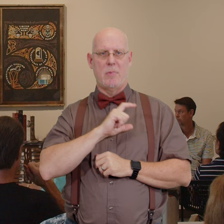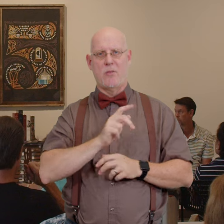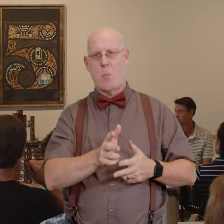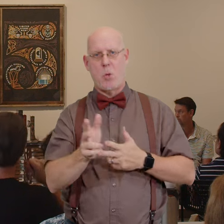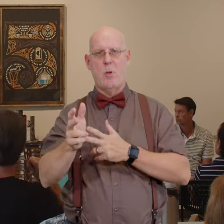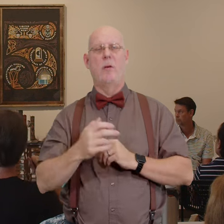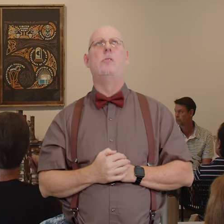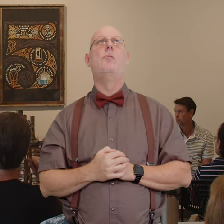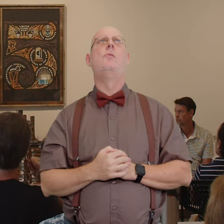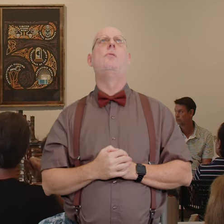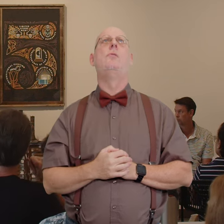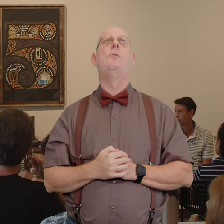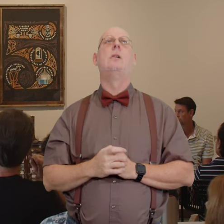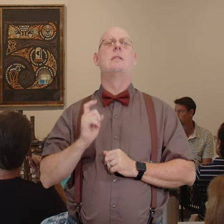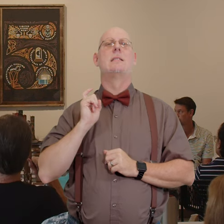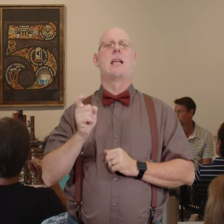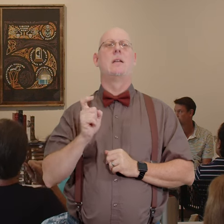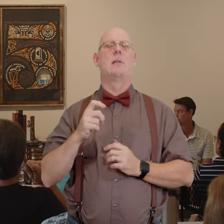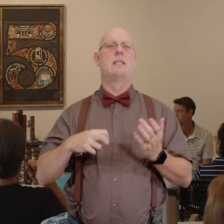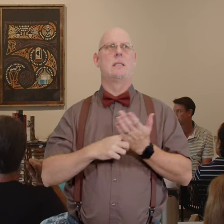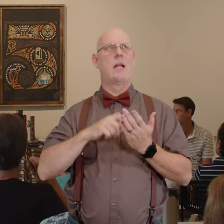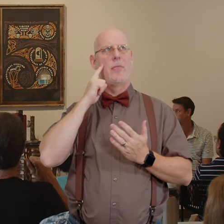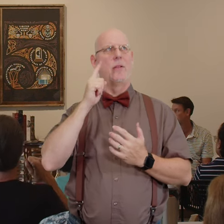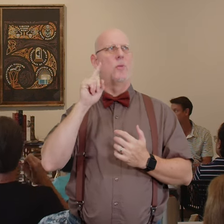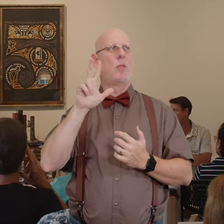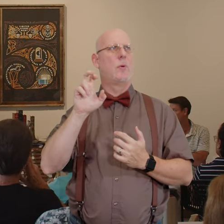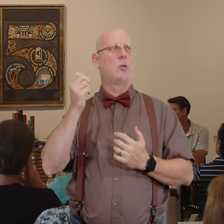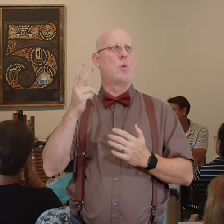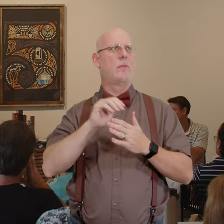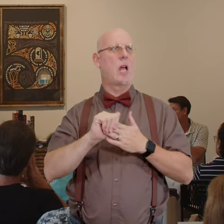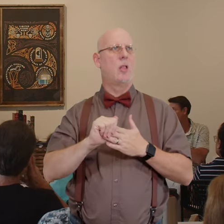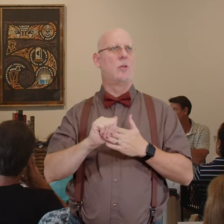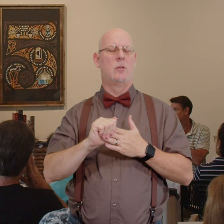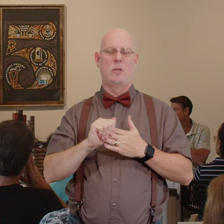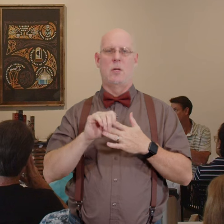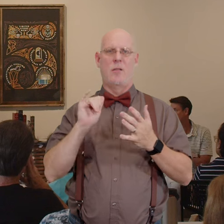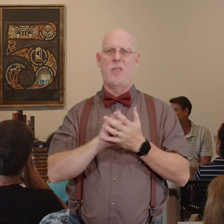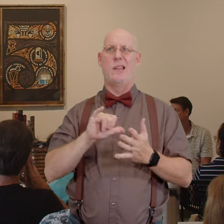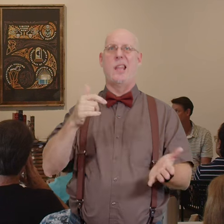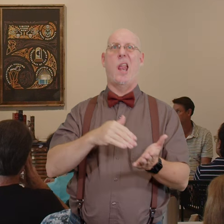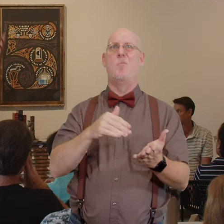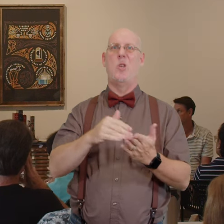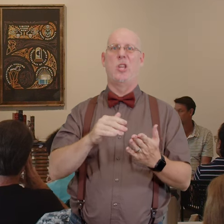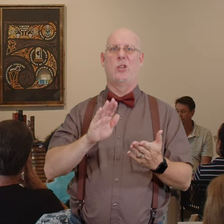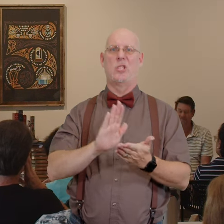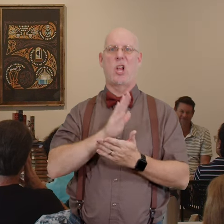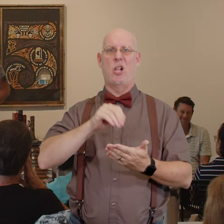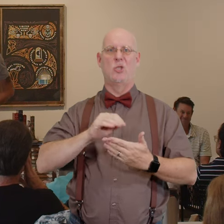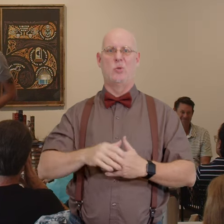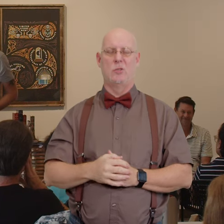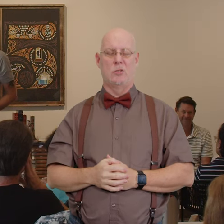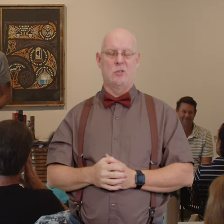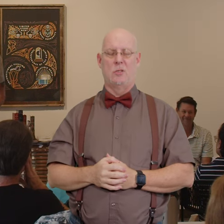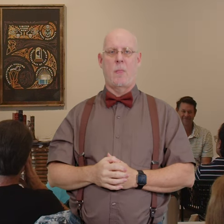And police officer pulled me over and gave me a ticket. I think it was for $312, which might as well have been $10 million as a